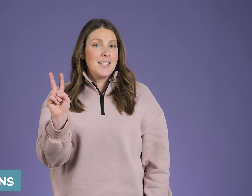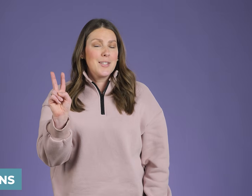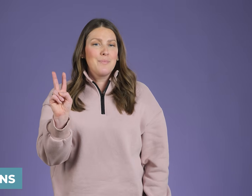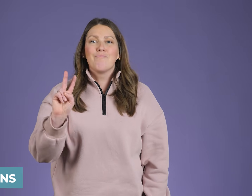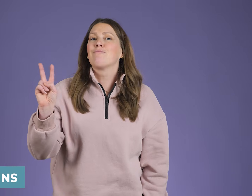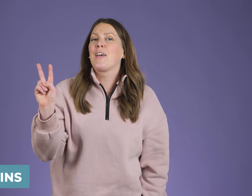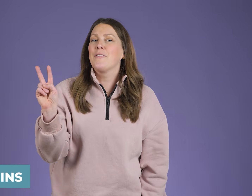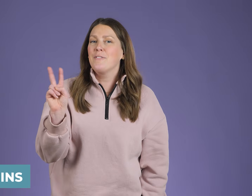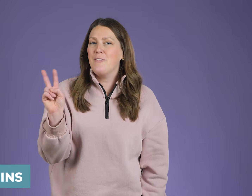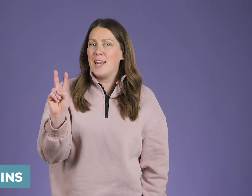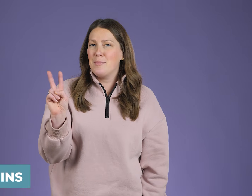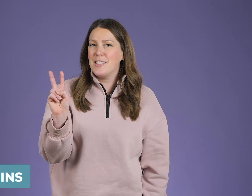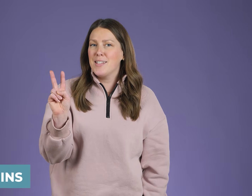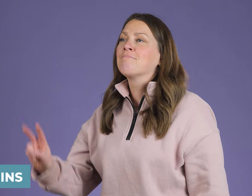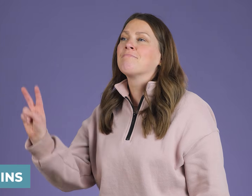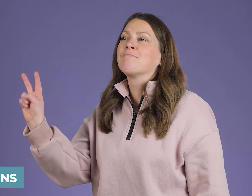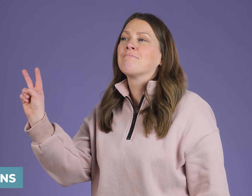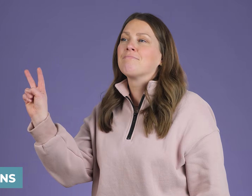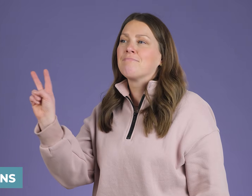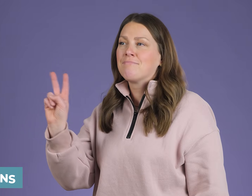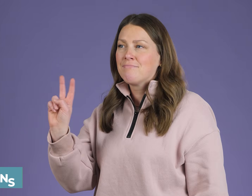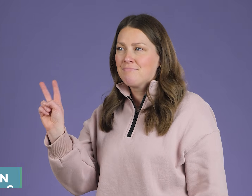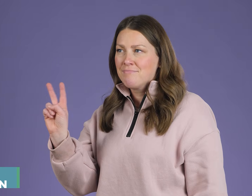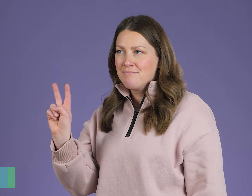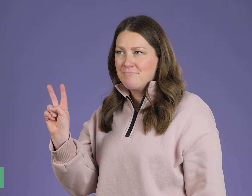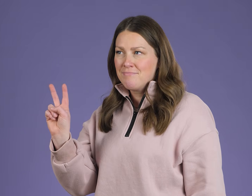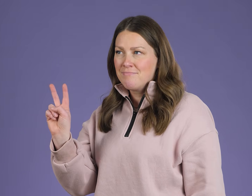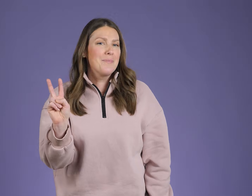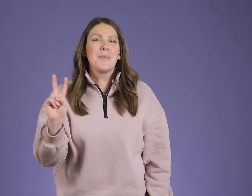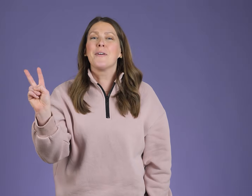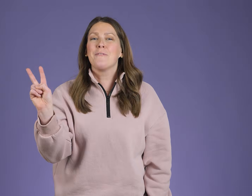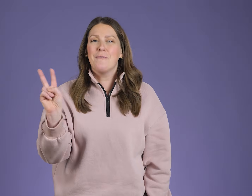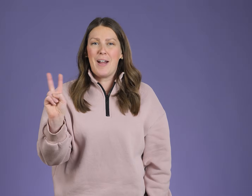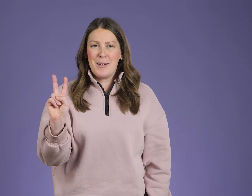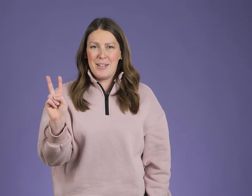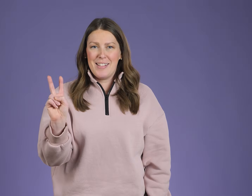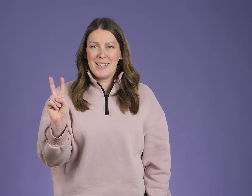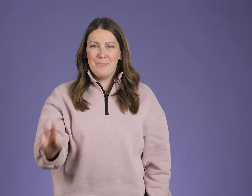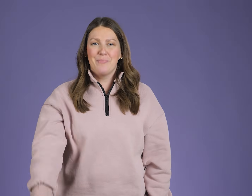Vitamins. Vitamins. It's a shaking V. Vitamins.